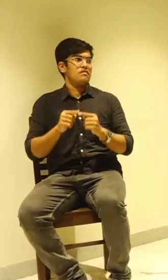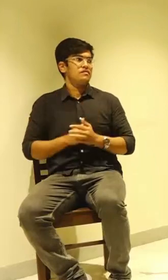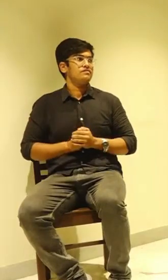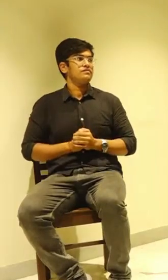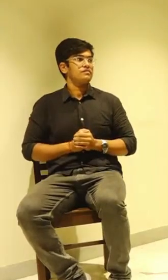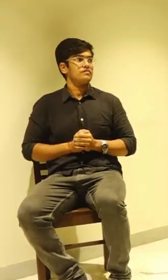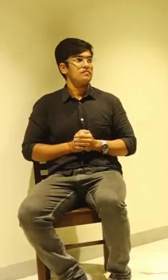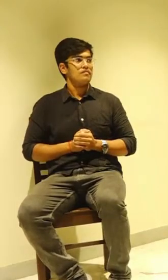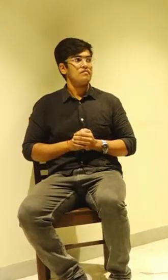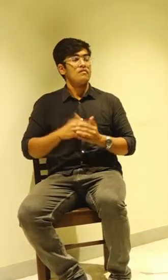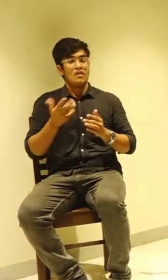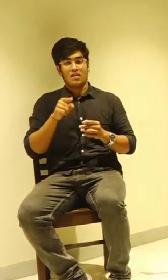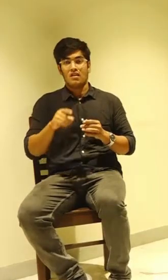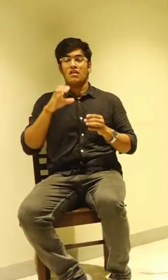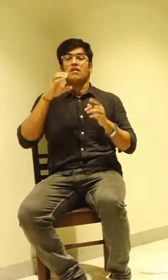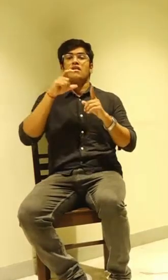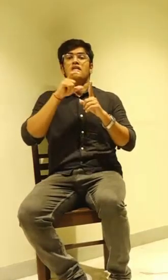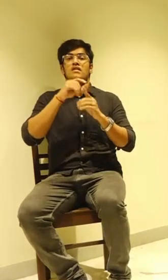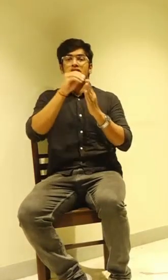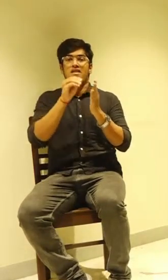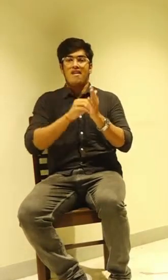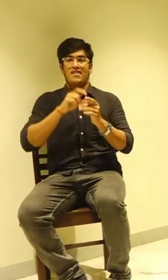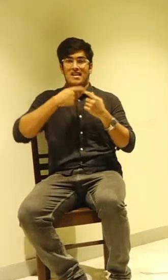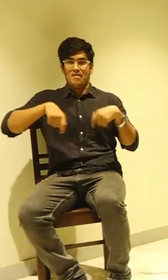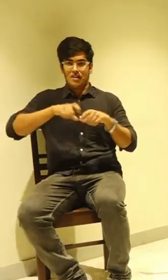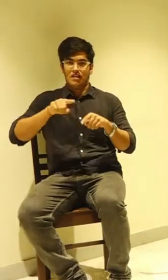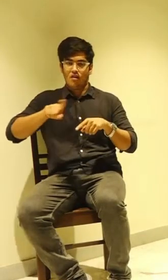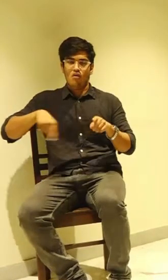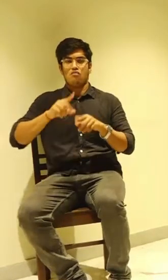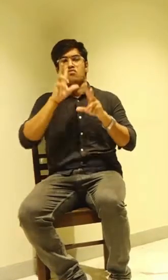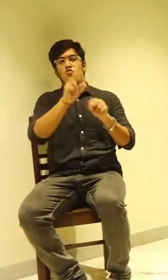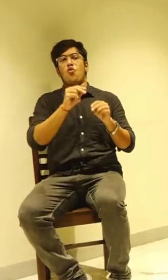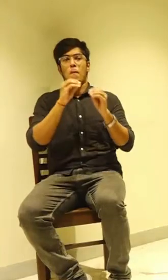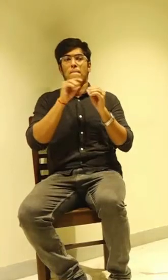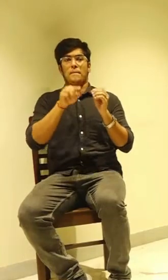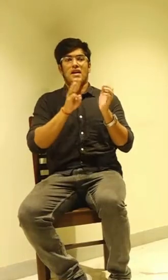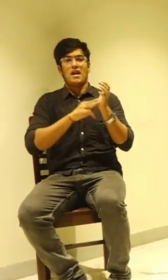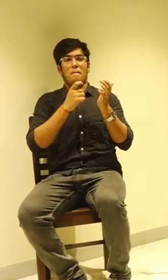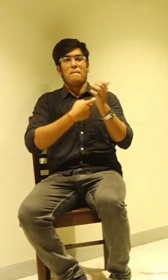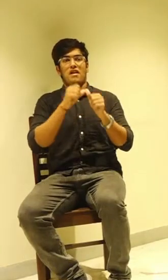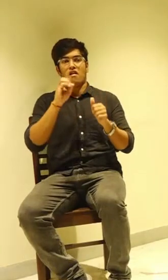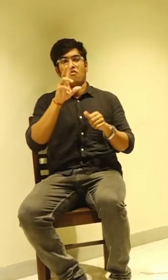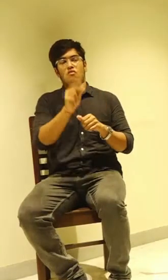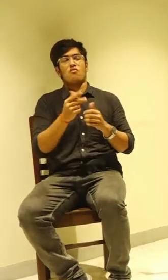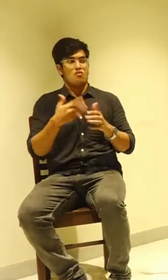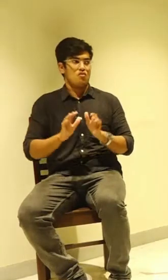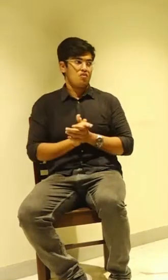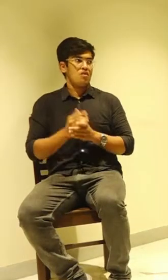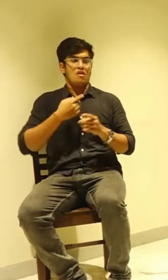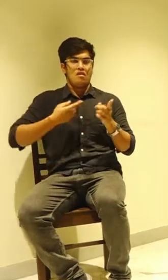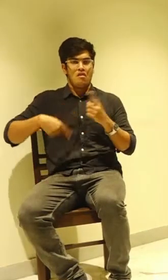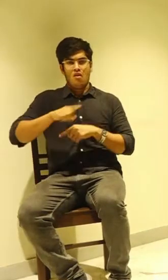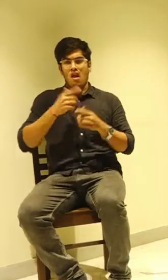Apparently, the drafting committee rejected B.N. Rao's advice. And they said, we are not going to have any provision in the